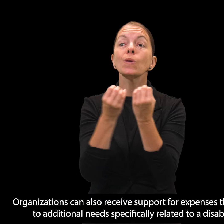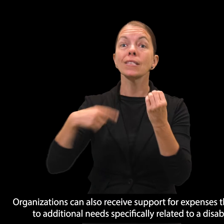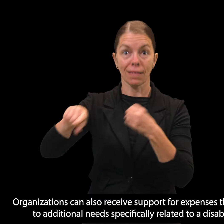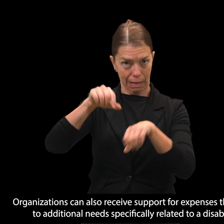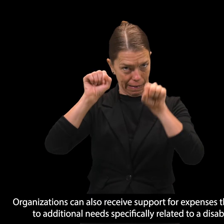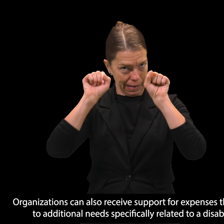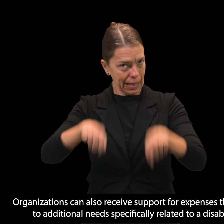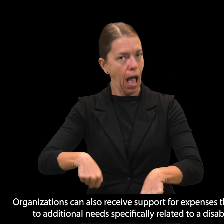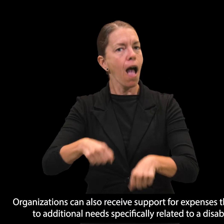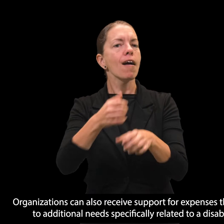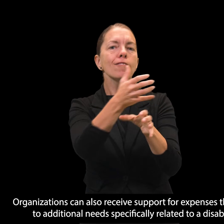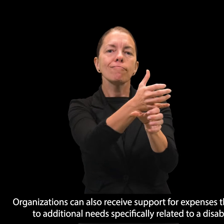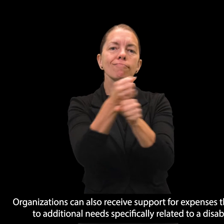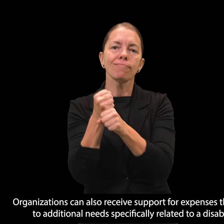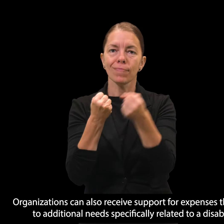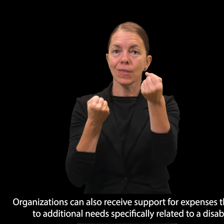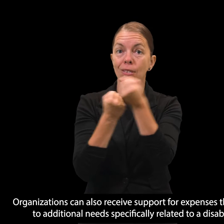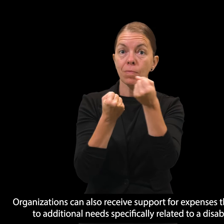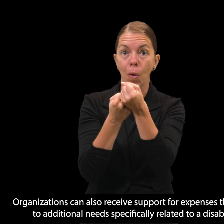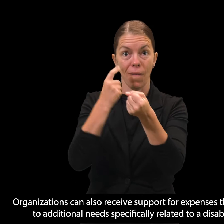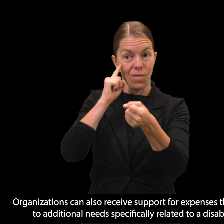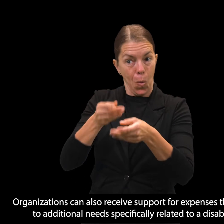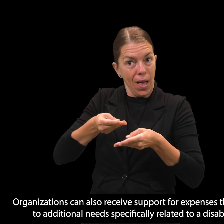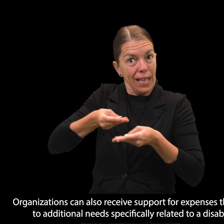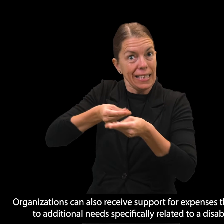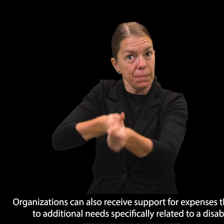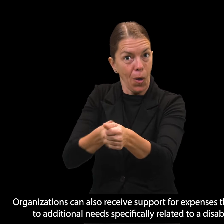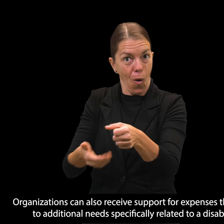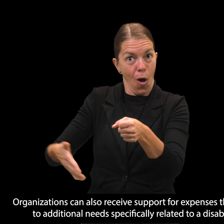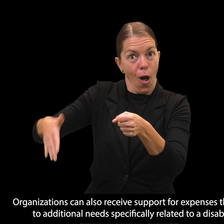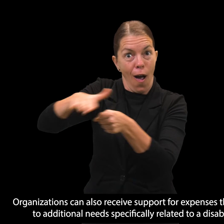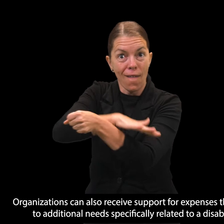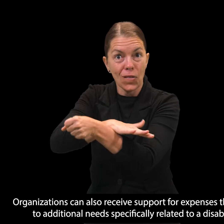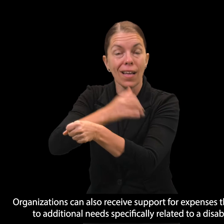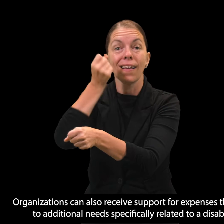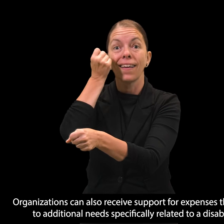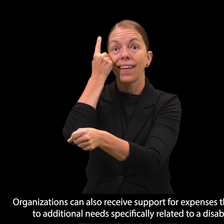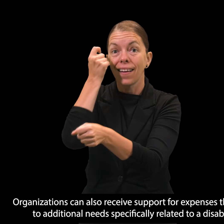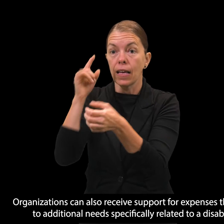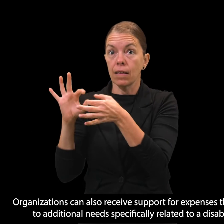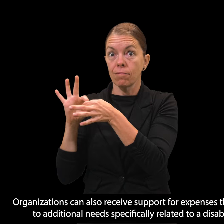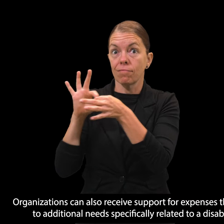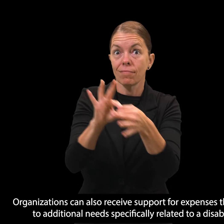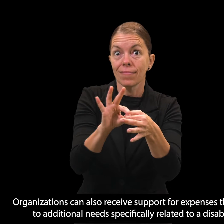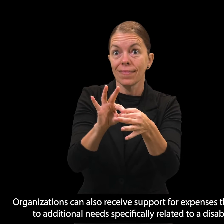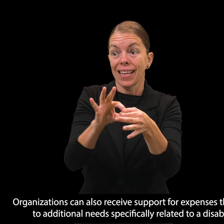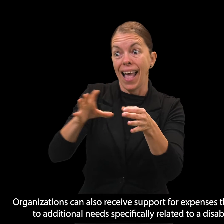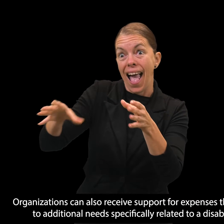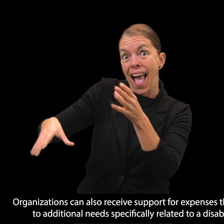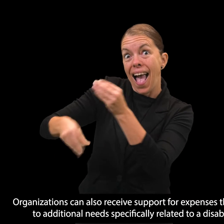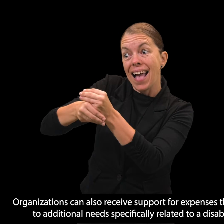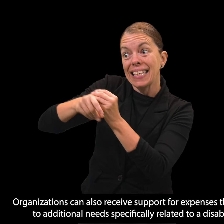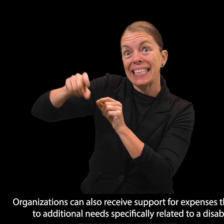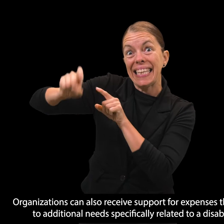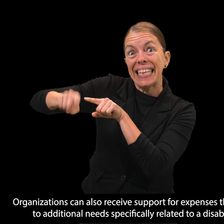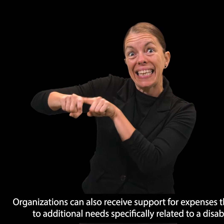Organizations can also receive support for expenses that relate to additional needs specifically related to a disability